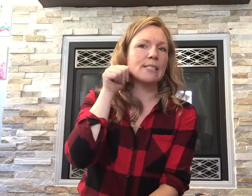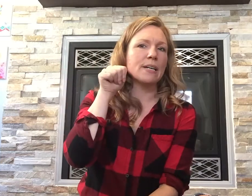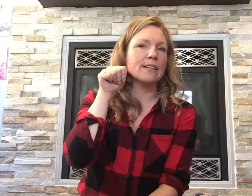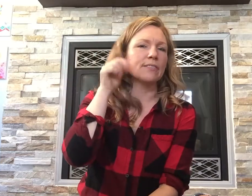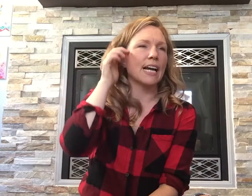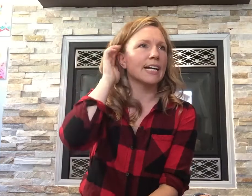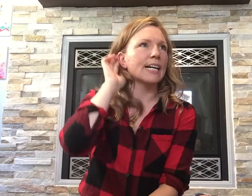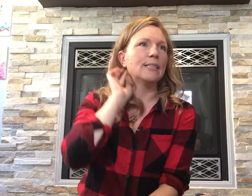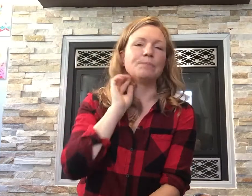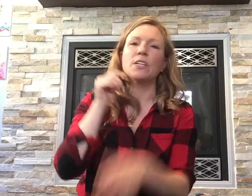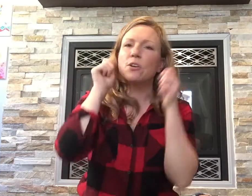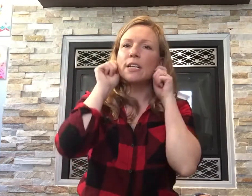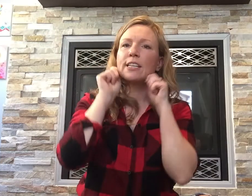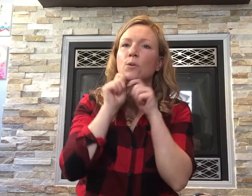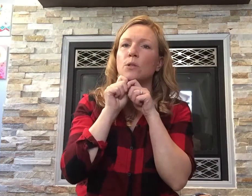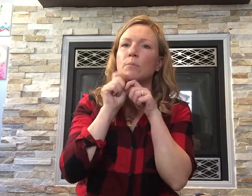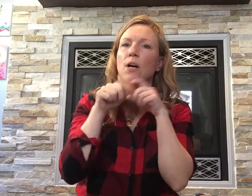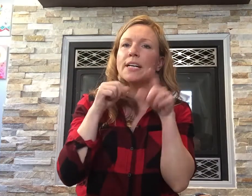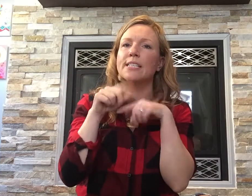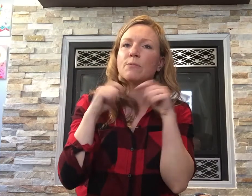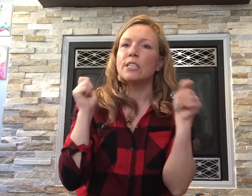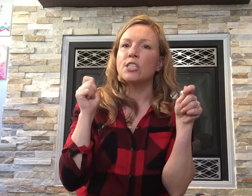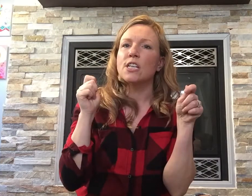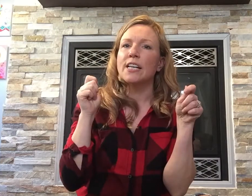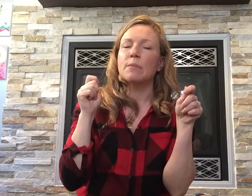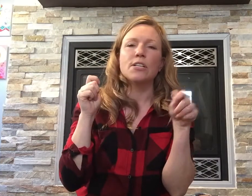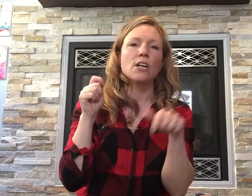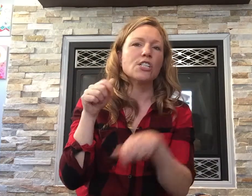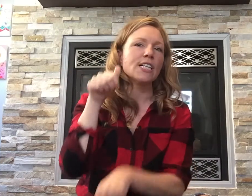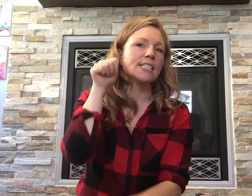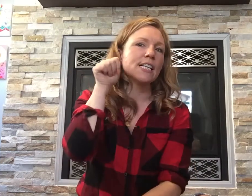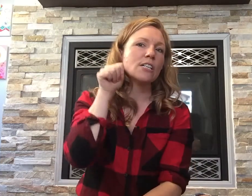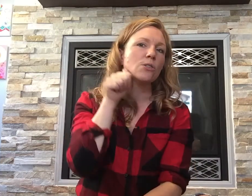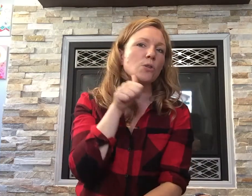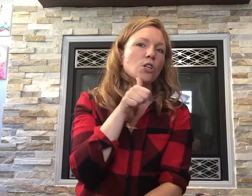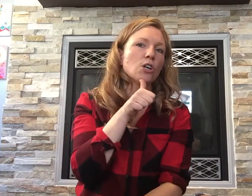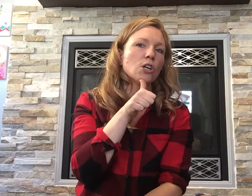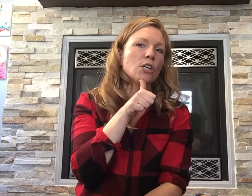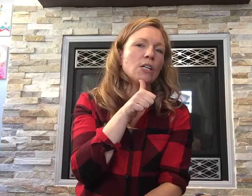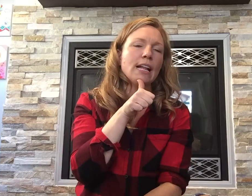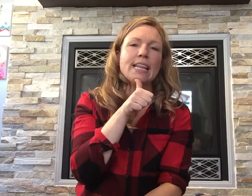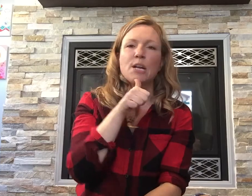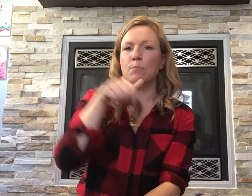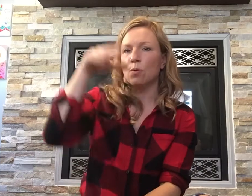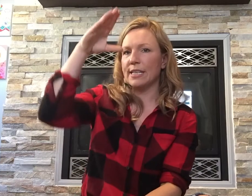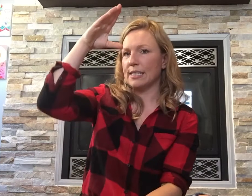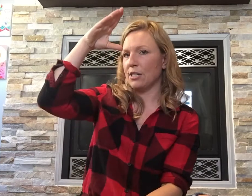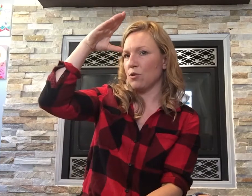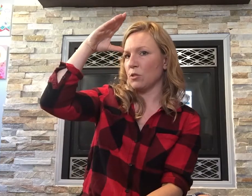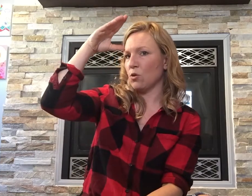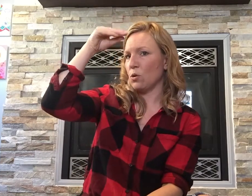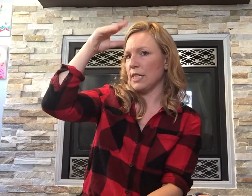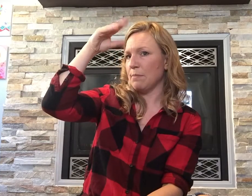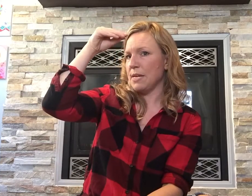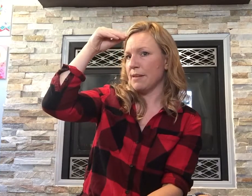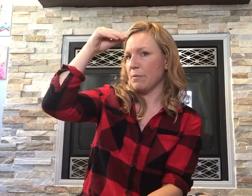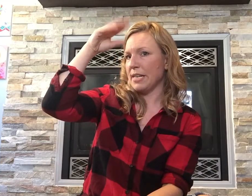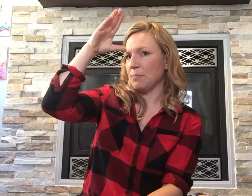me of like, like the old bonnets, and we used to tie them under our chins. So girl, and then boy is like you're almost holding the beak of a baseball